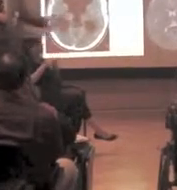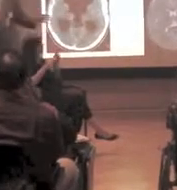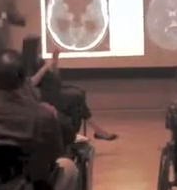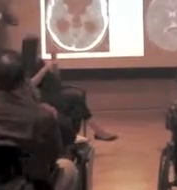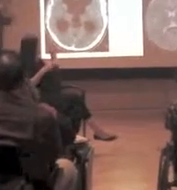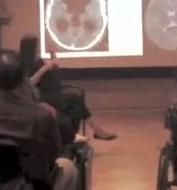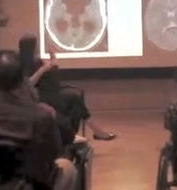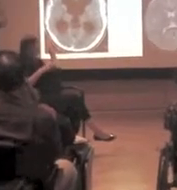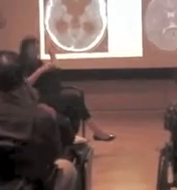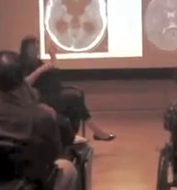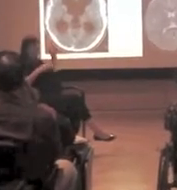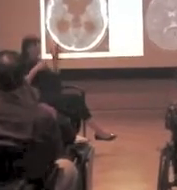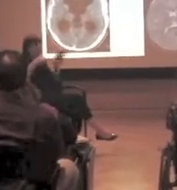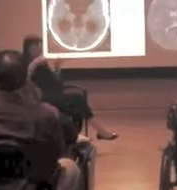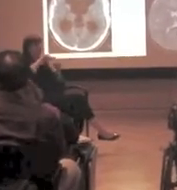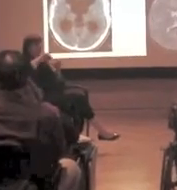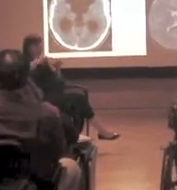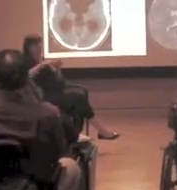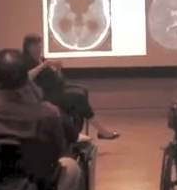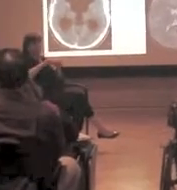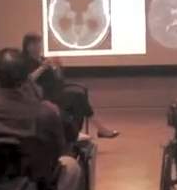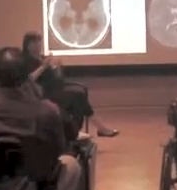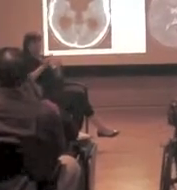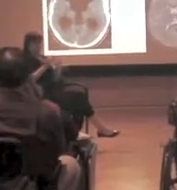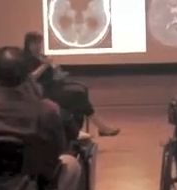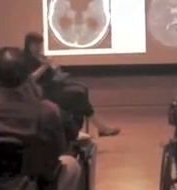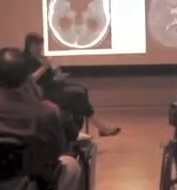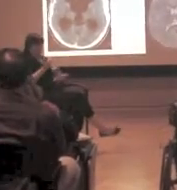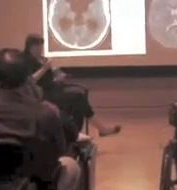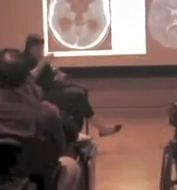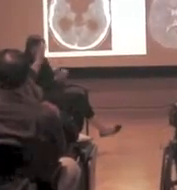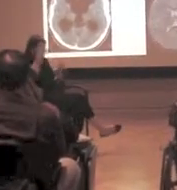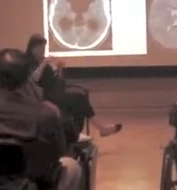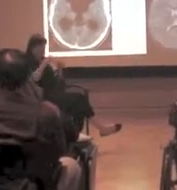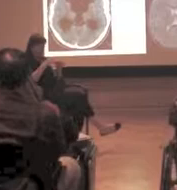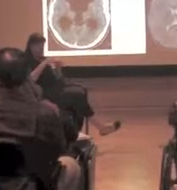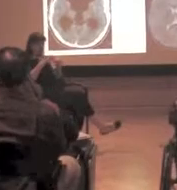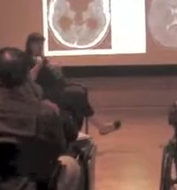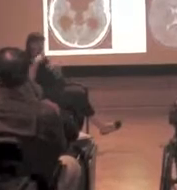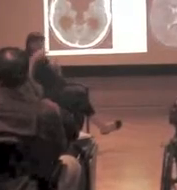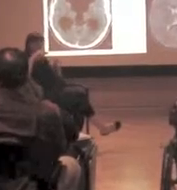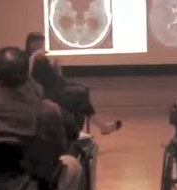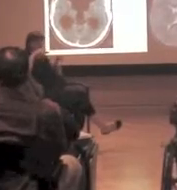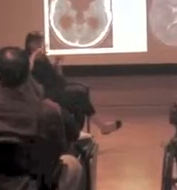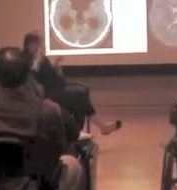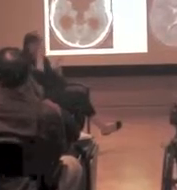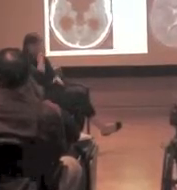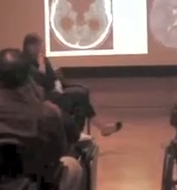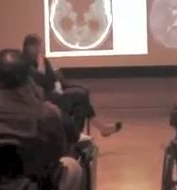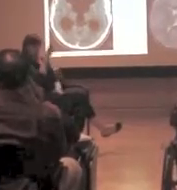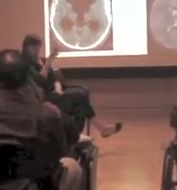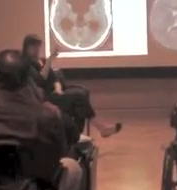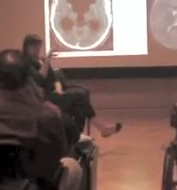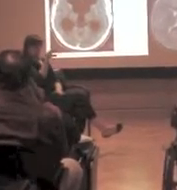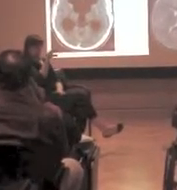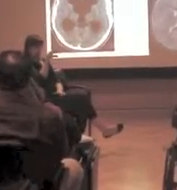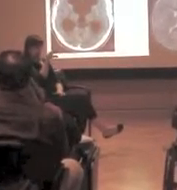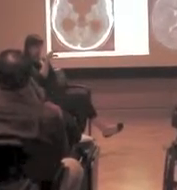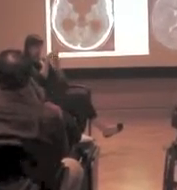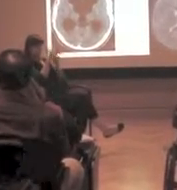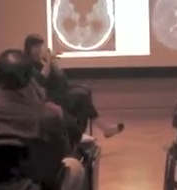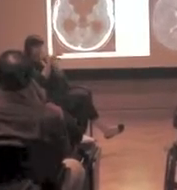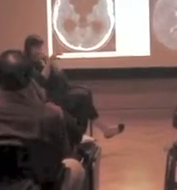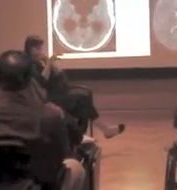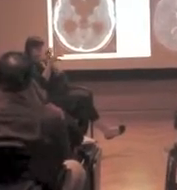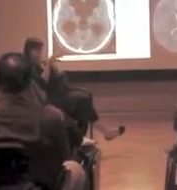of bumping things and hitting the wrong thing. Because you got to remember, a camera when you're in there can only look straight ahead. It can't look behind